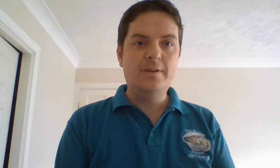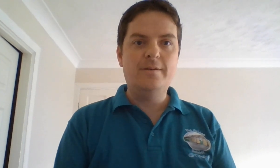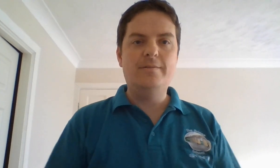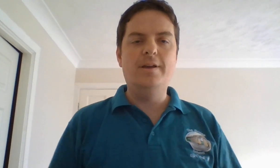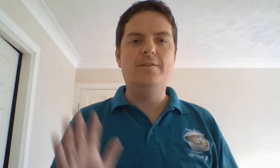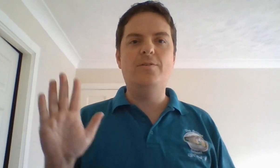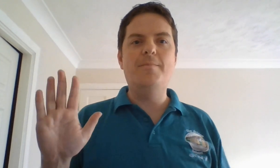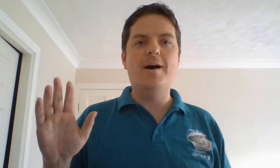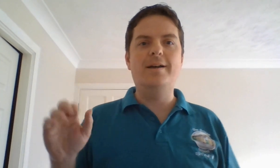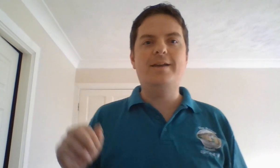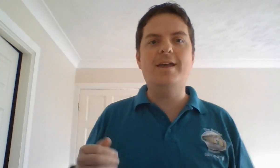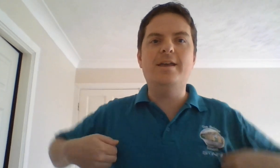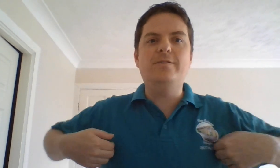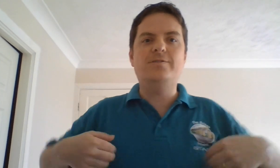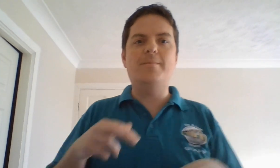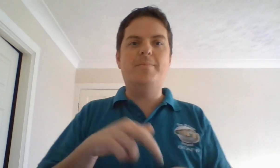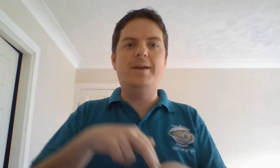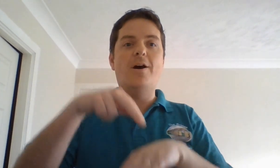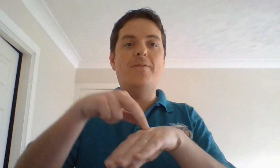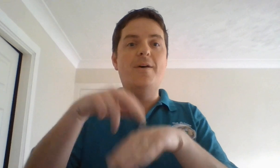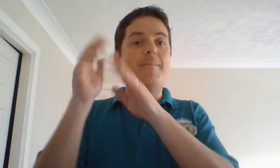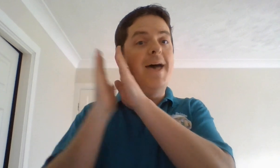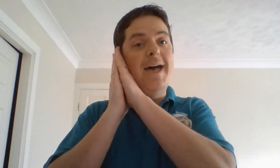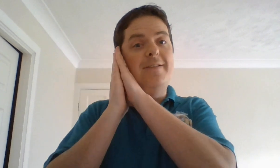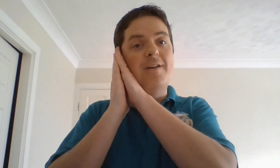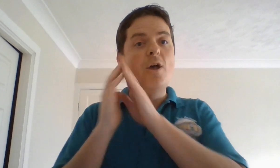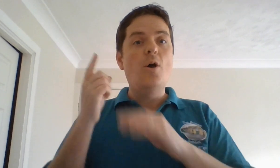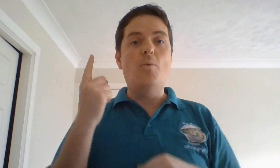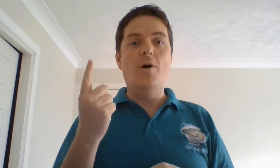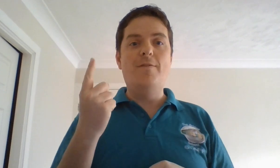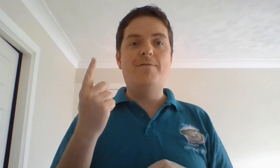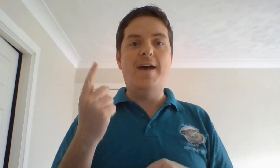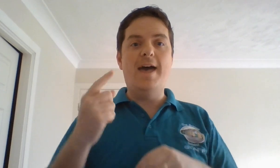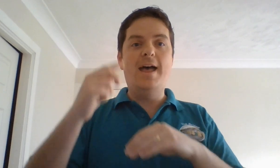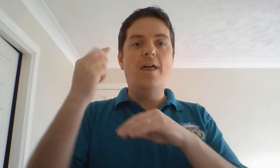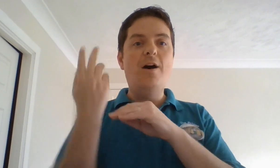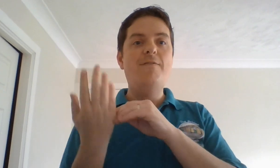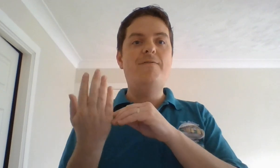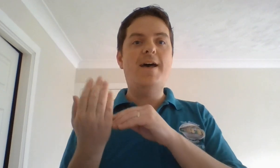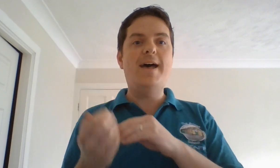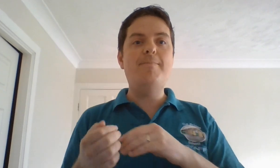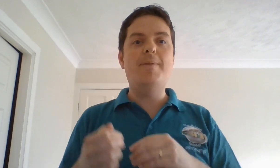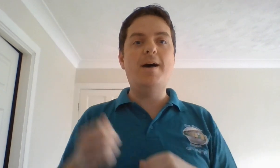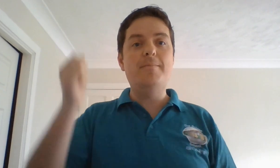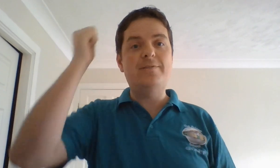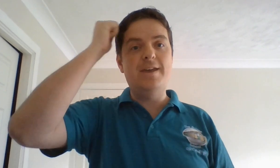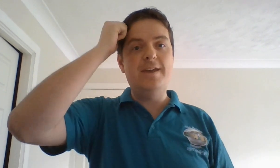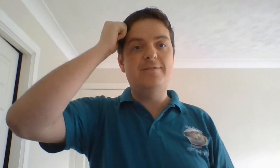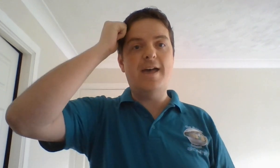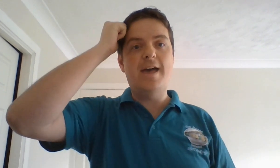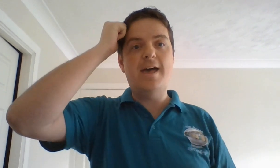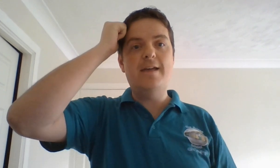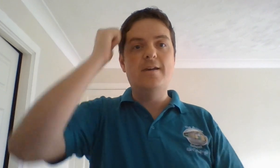Little monkeys jumping on the bed. One fell off and bumped his head.